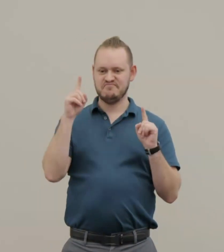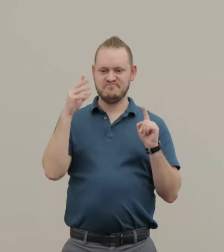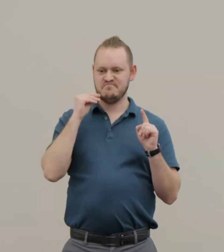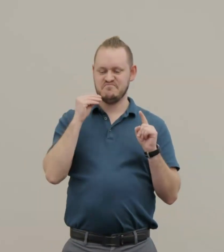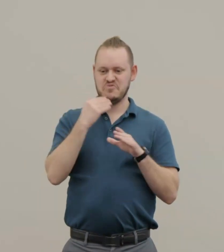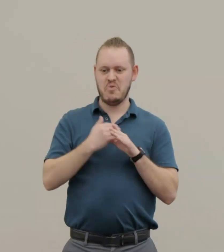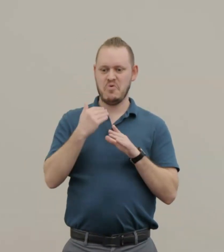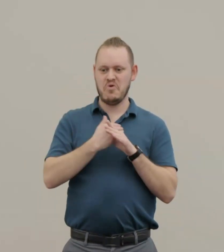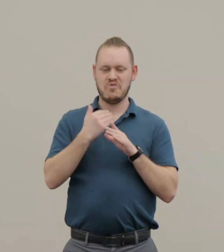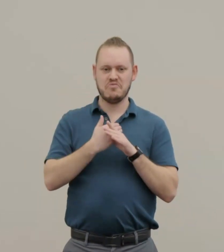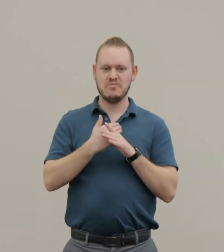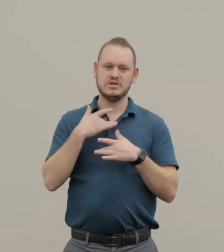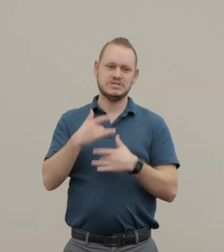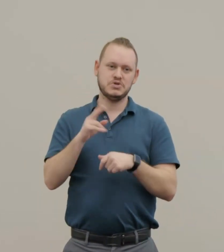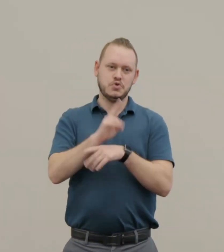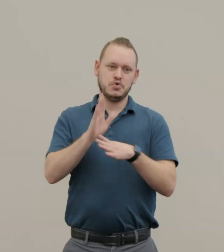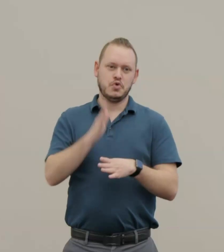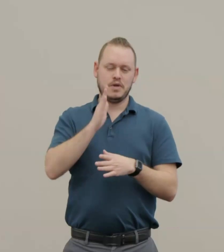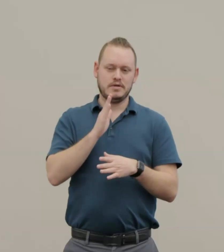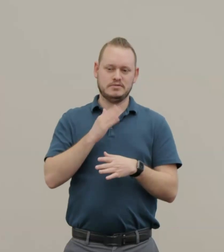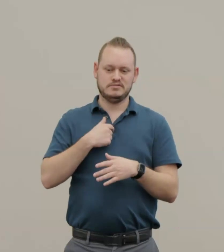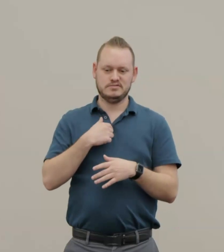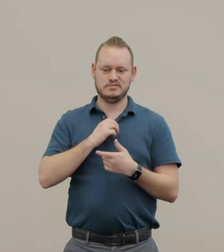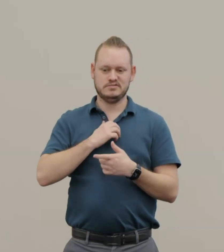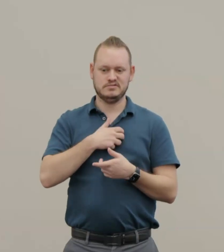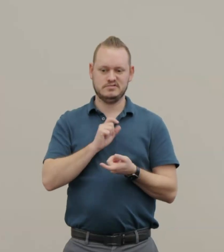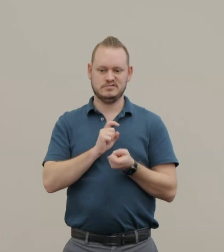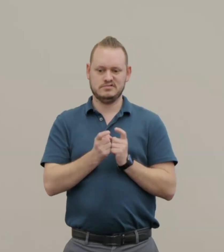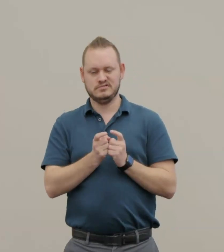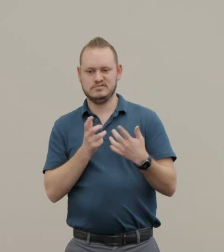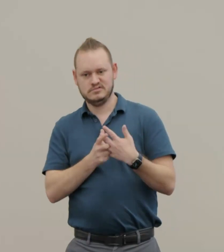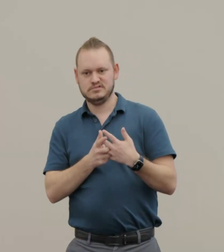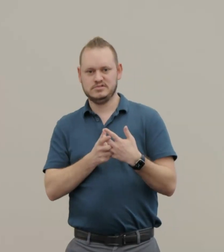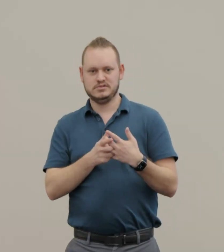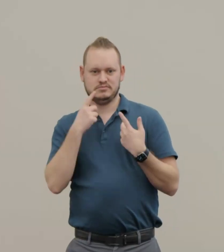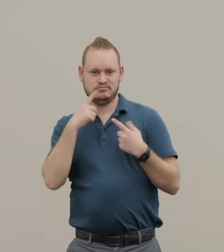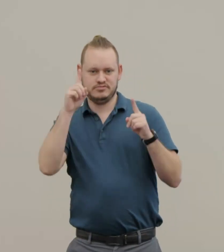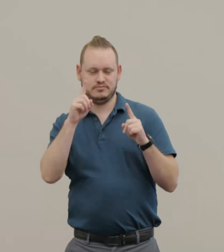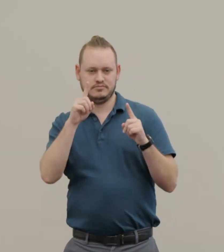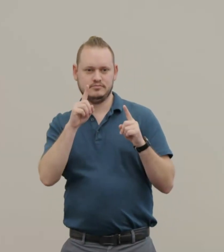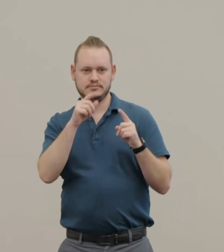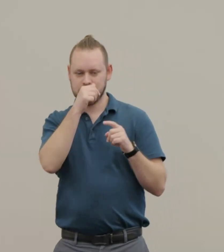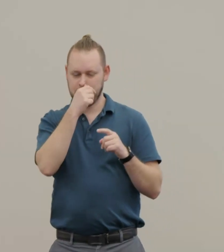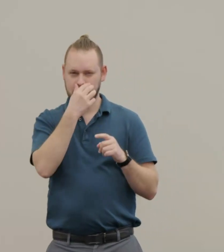It's annoying, and usually your users are going to have to adapt in order to get the content in some other fashion.